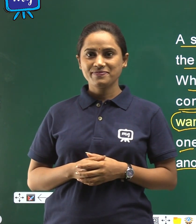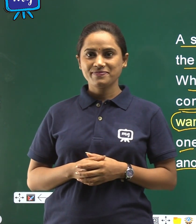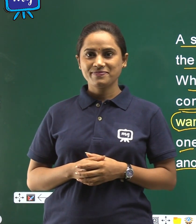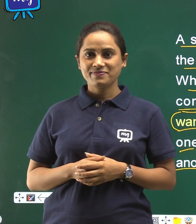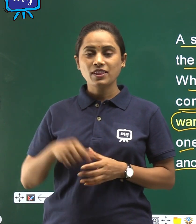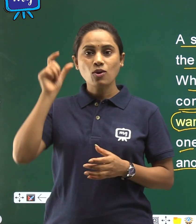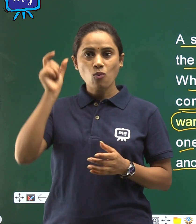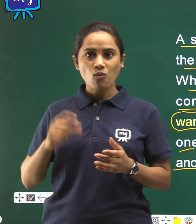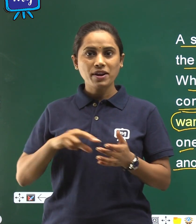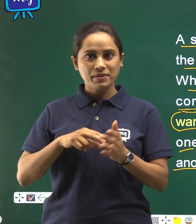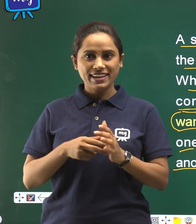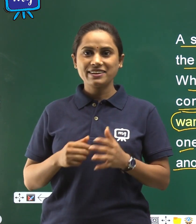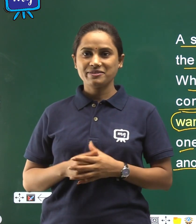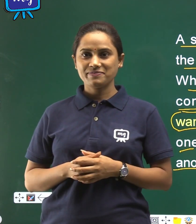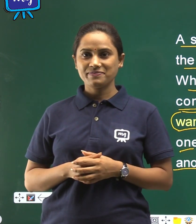Word meaning: